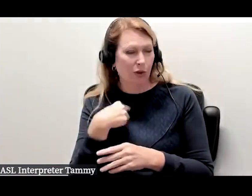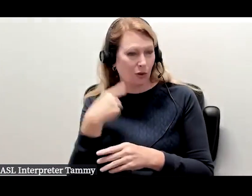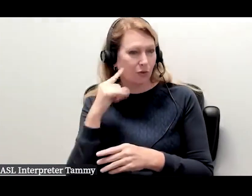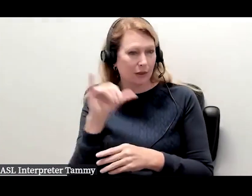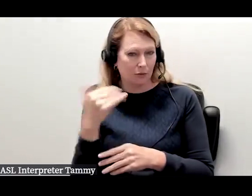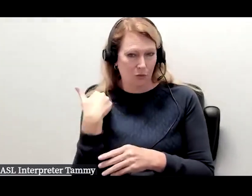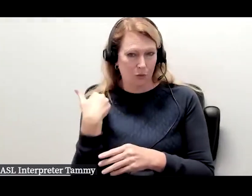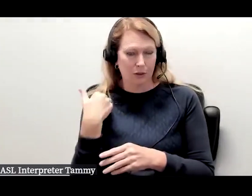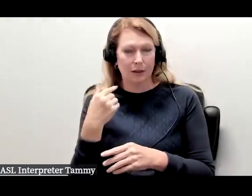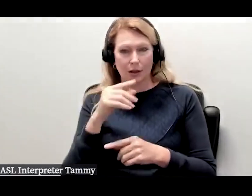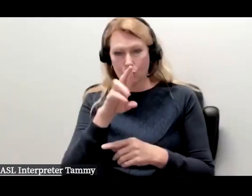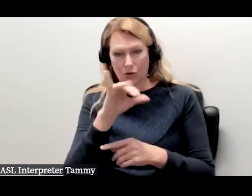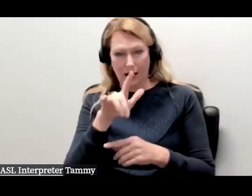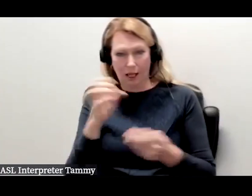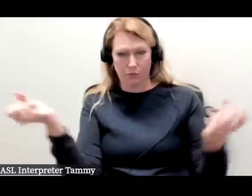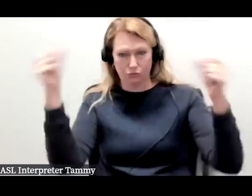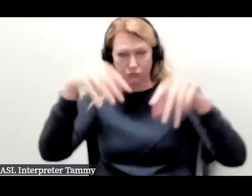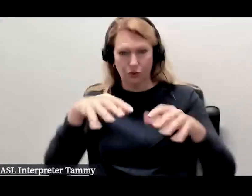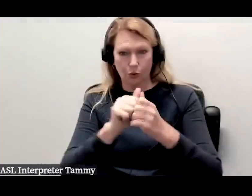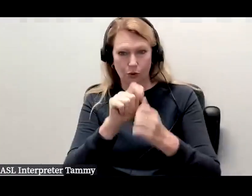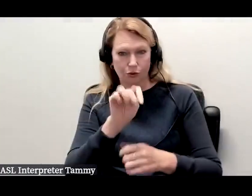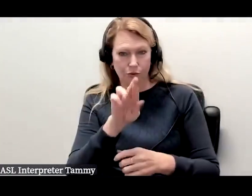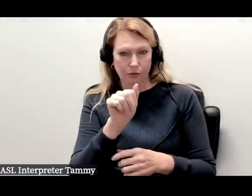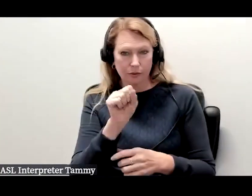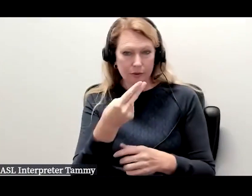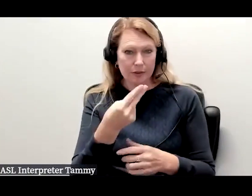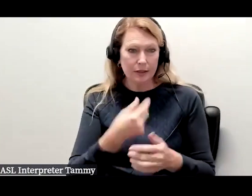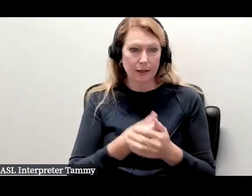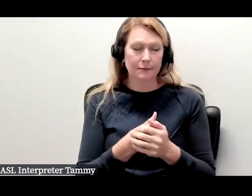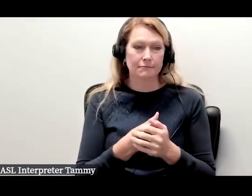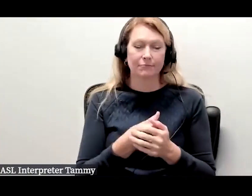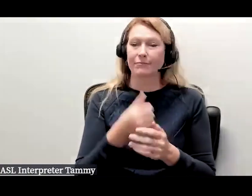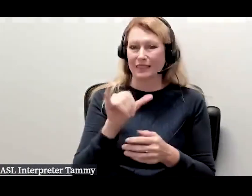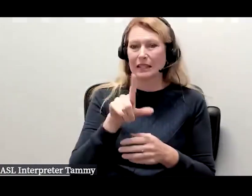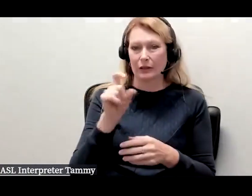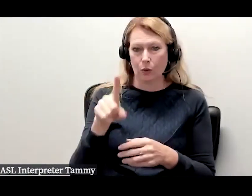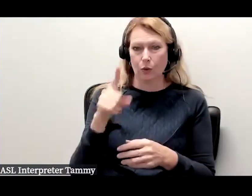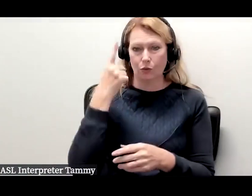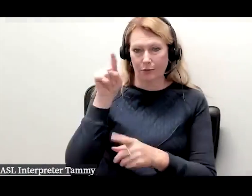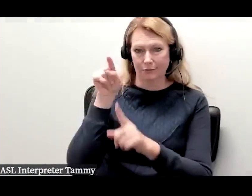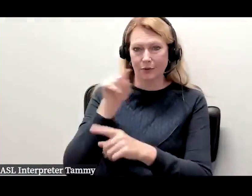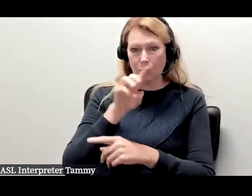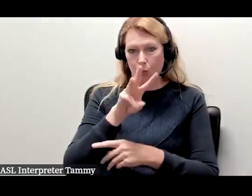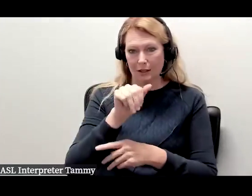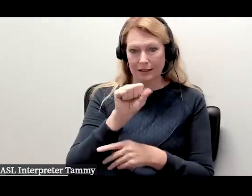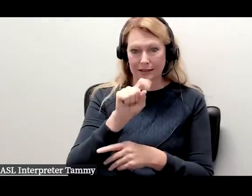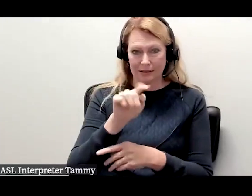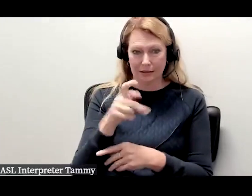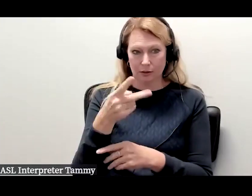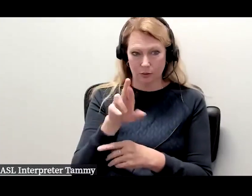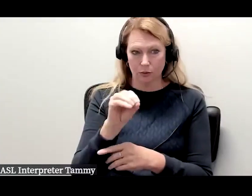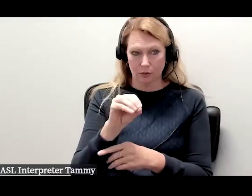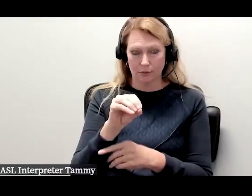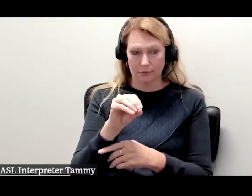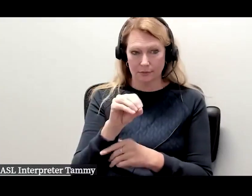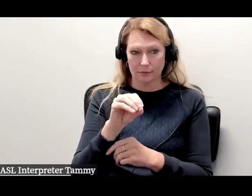recycling being dumped in with trash. Yeah, that would certainly be a question for Waste Pro. And I